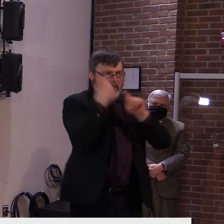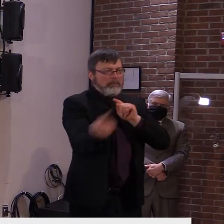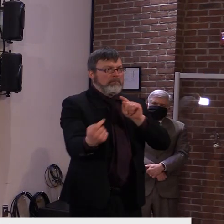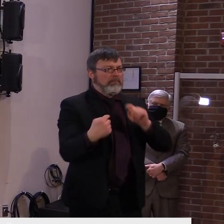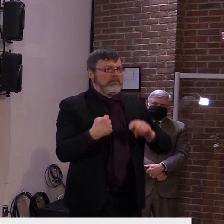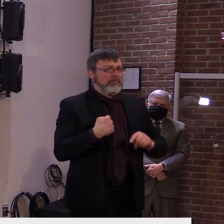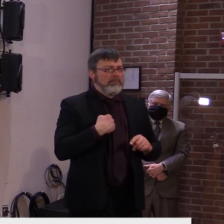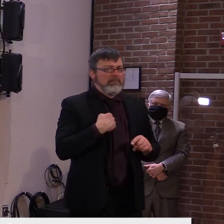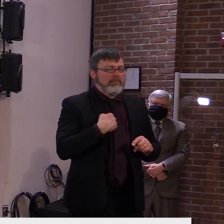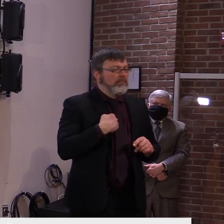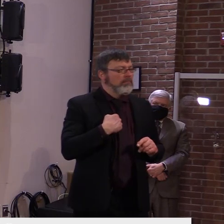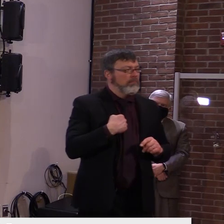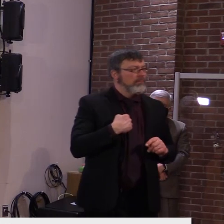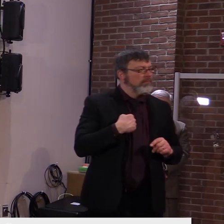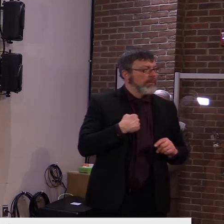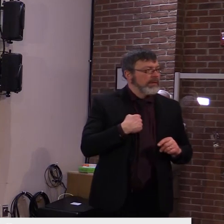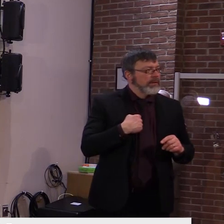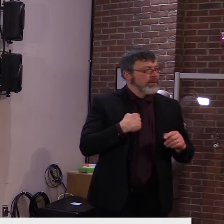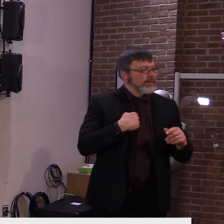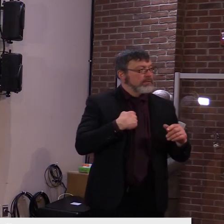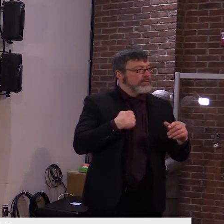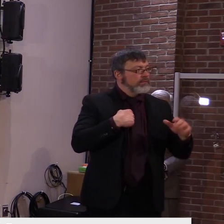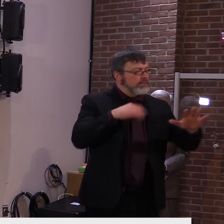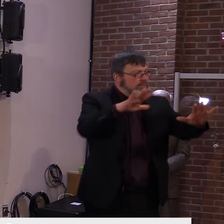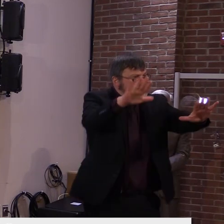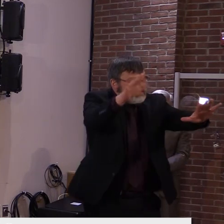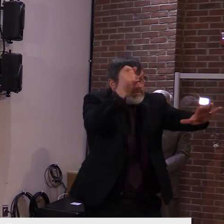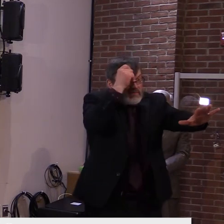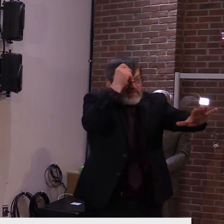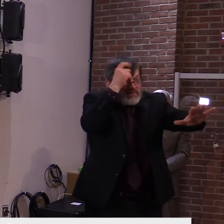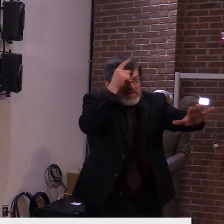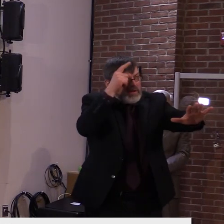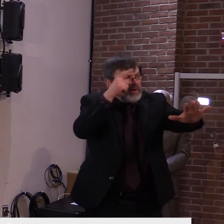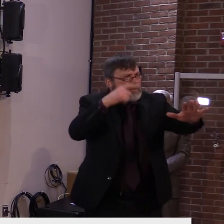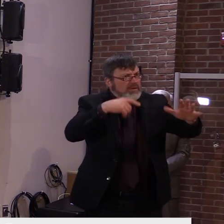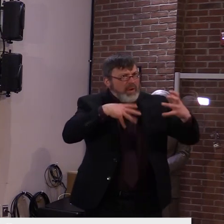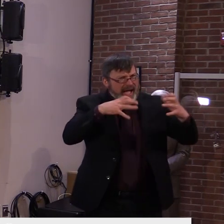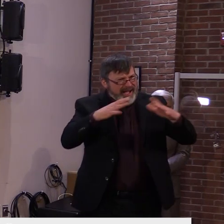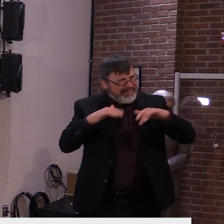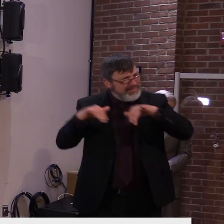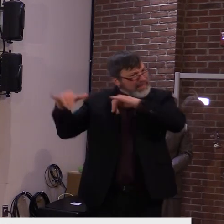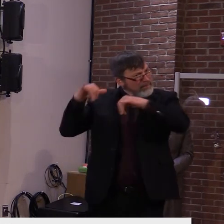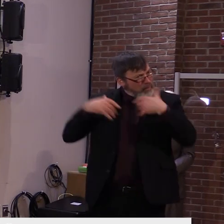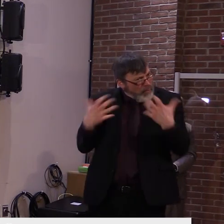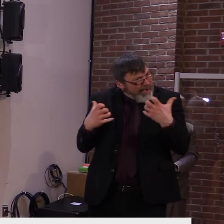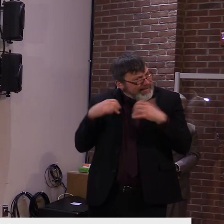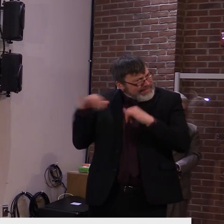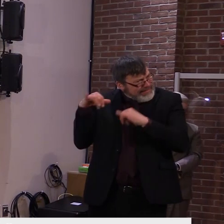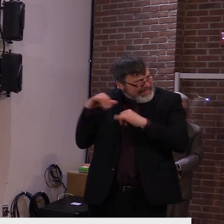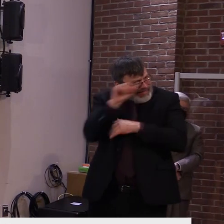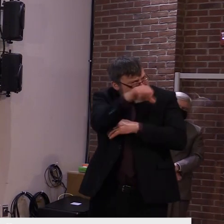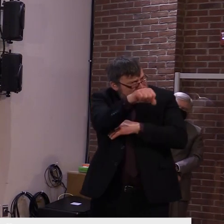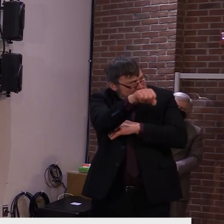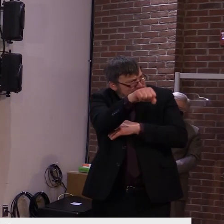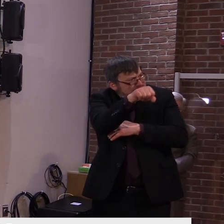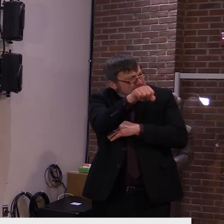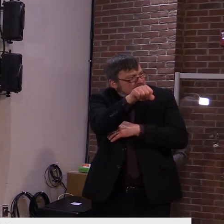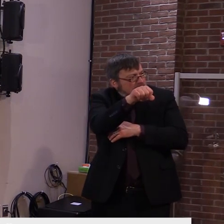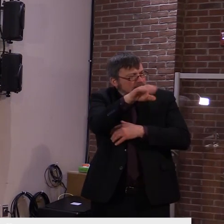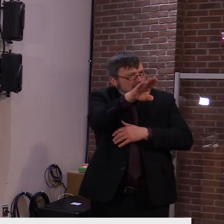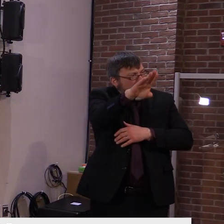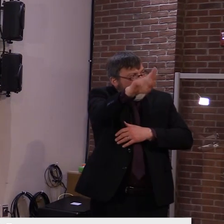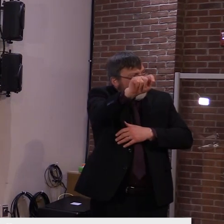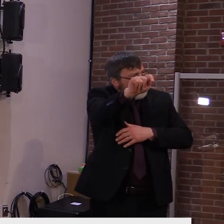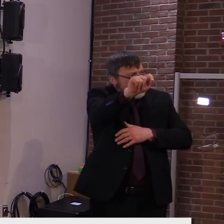well, maybe as much or more than anyone else does. But we only need to look back to last spring